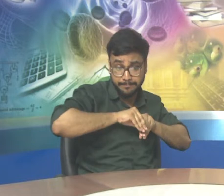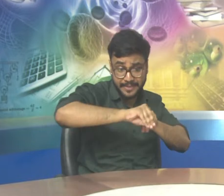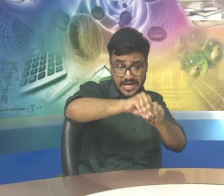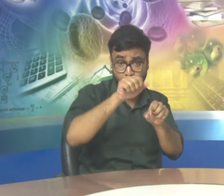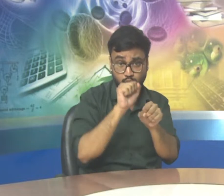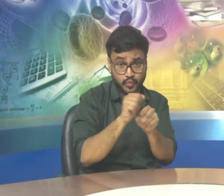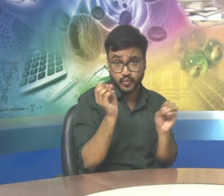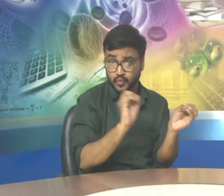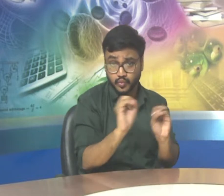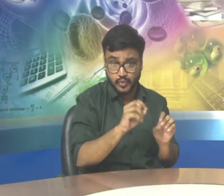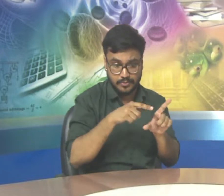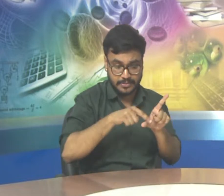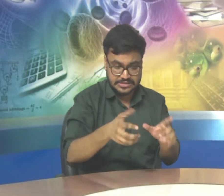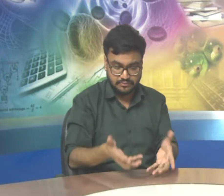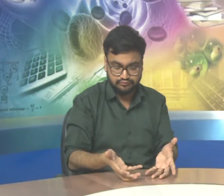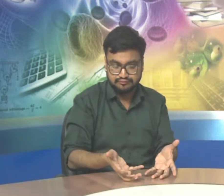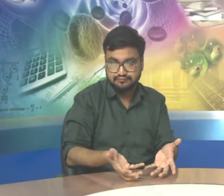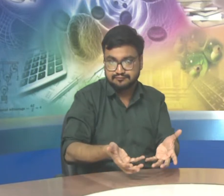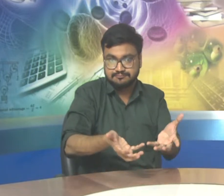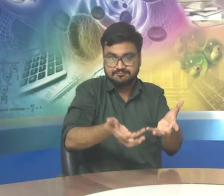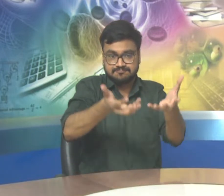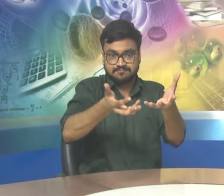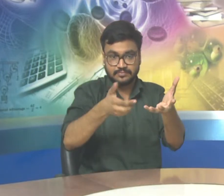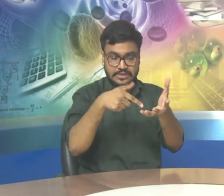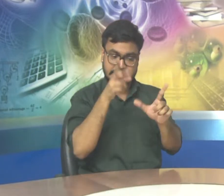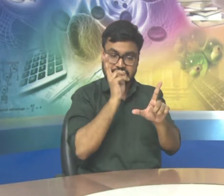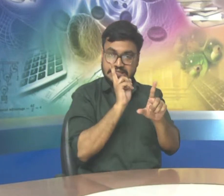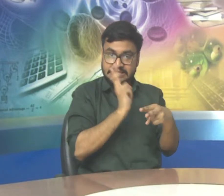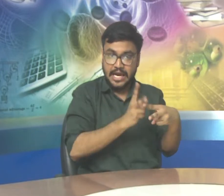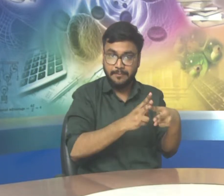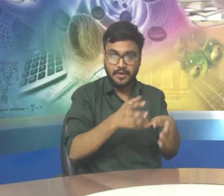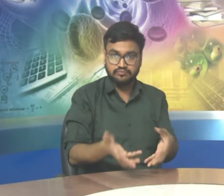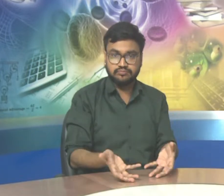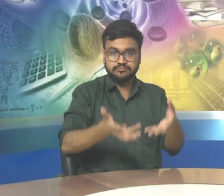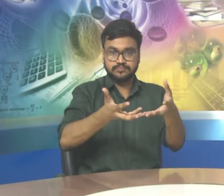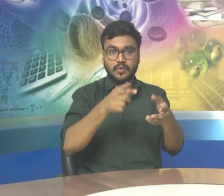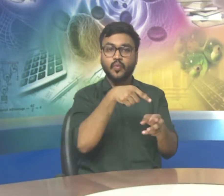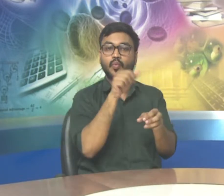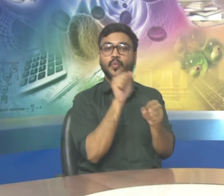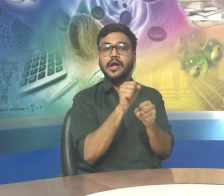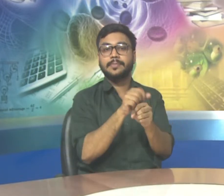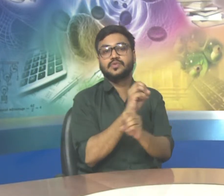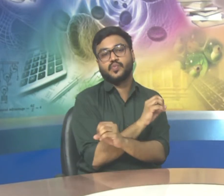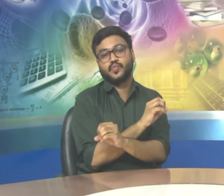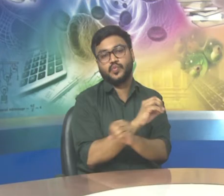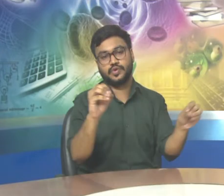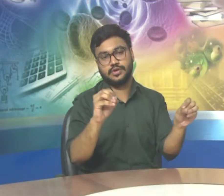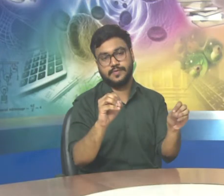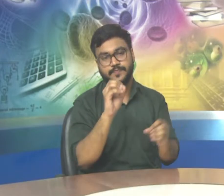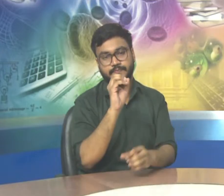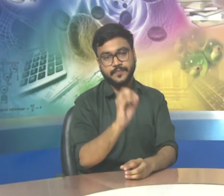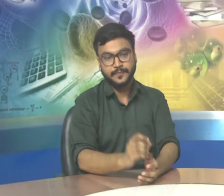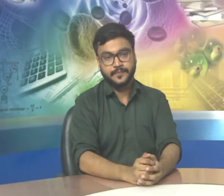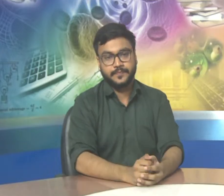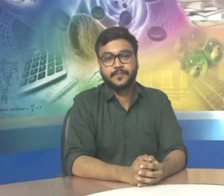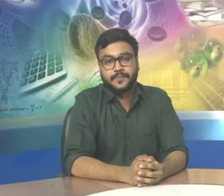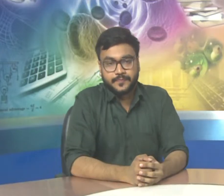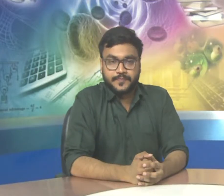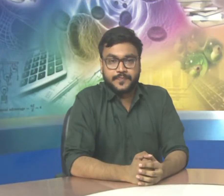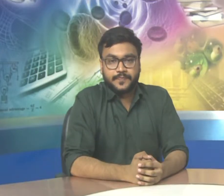When the force applied and displacements of the objects are perpendicular to each other, then the work